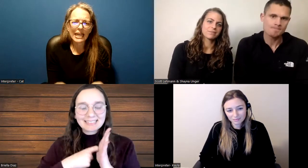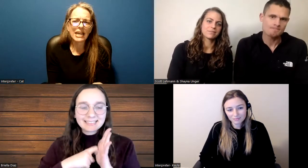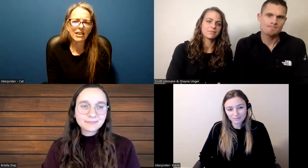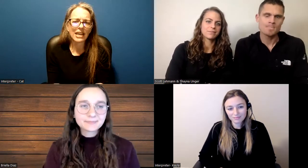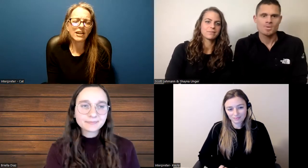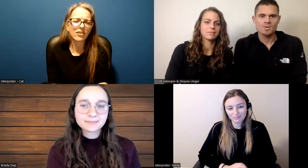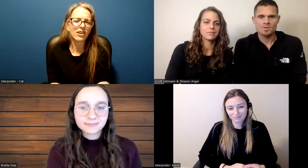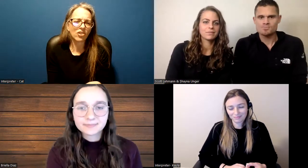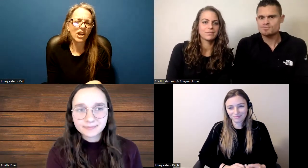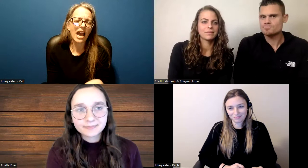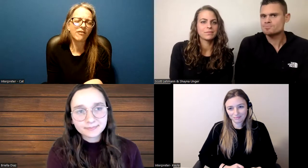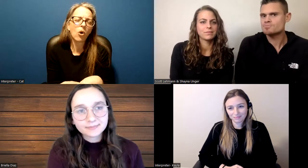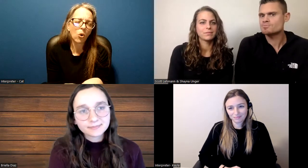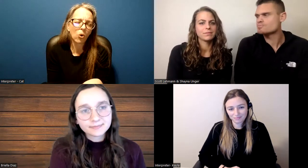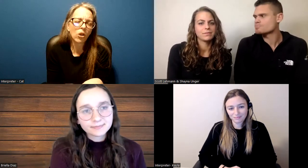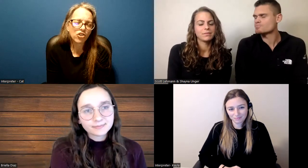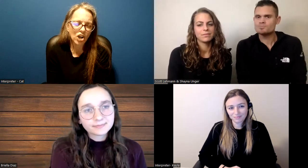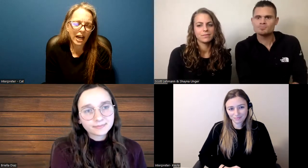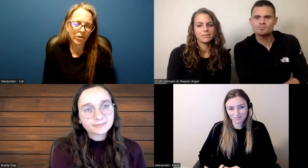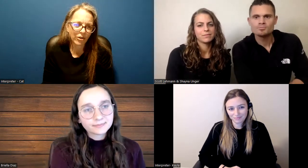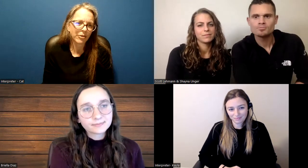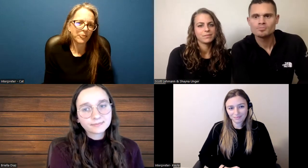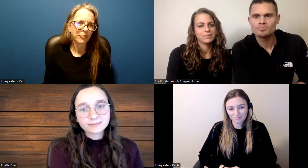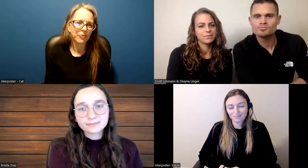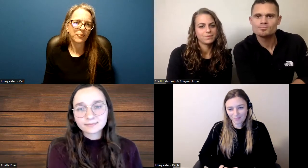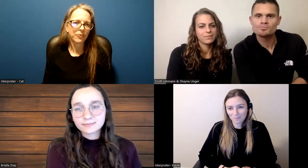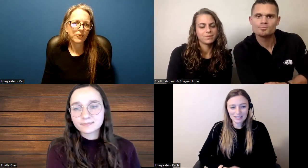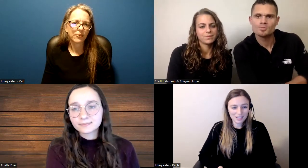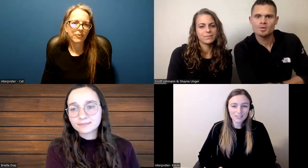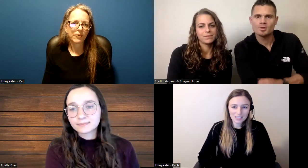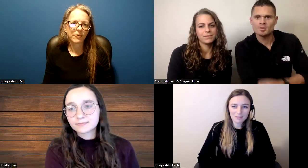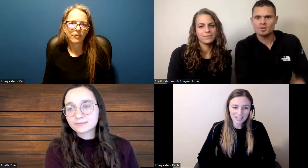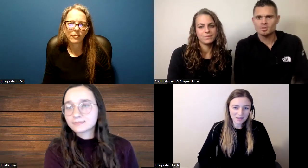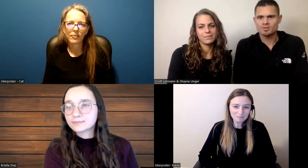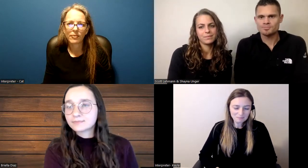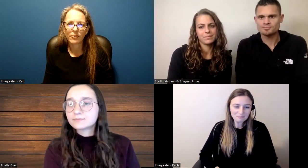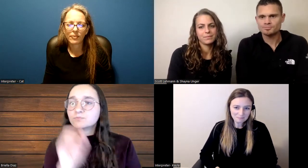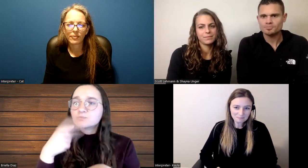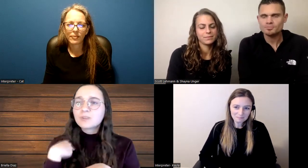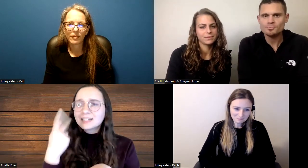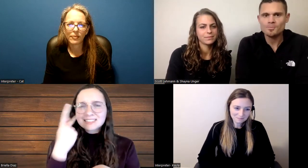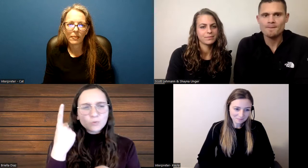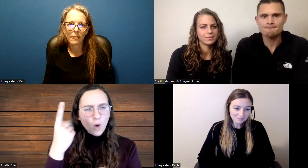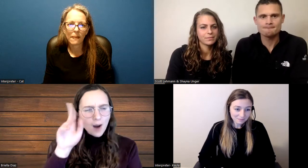but the key thing is to have a whole child. And self-esteem is key.